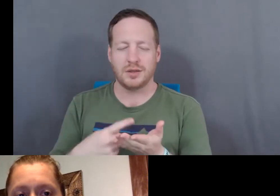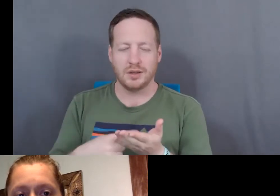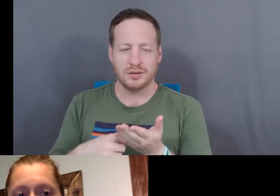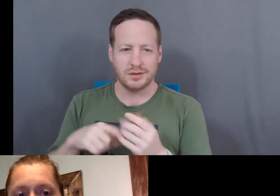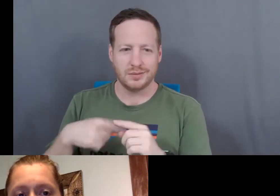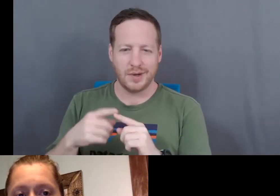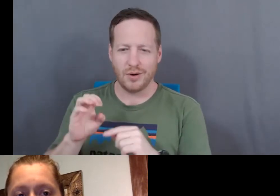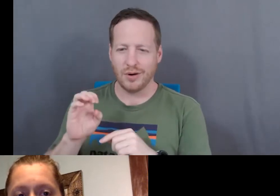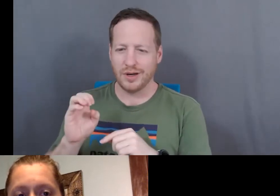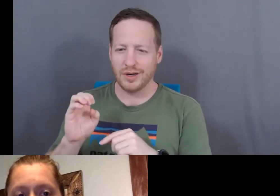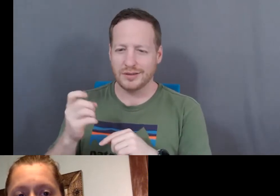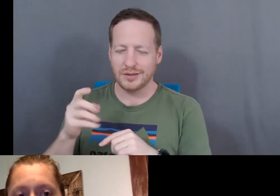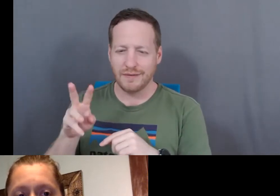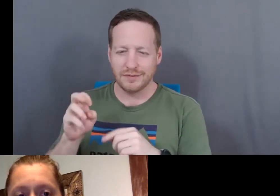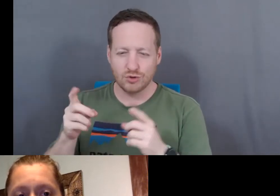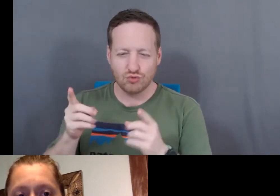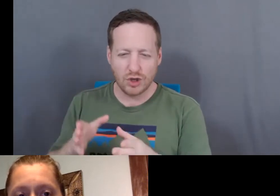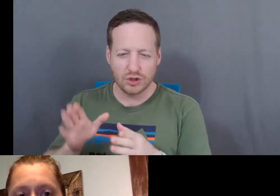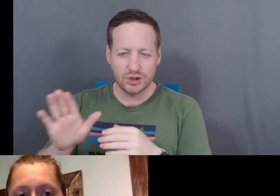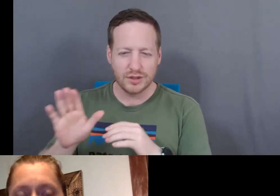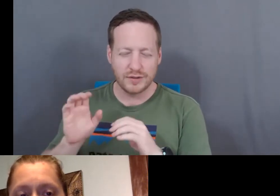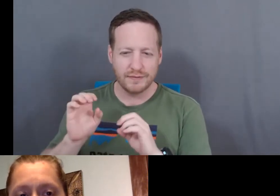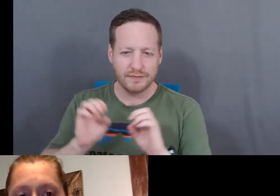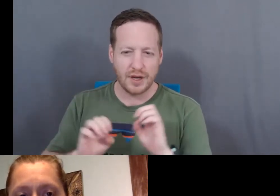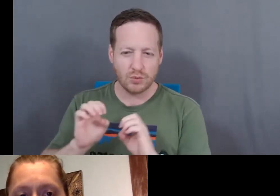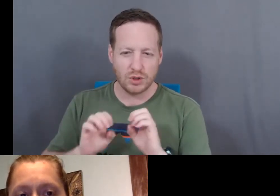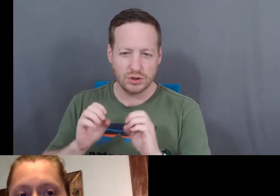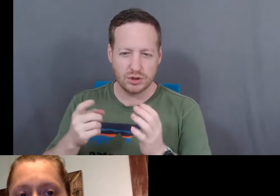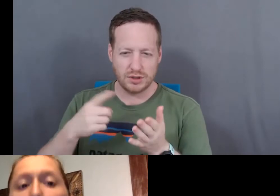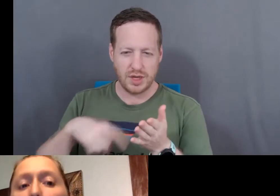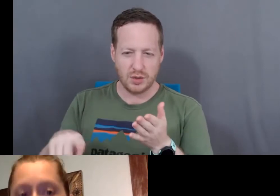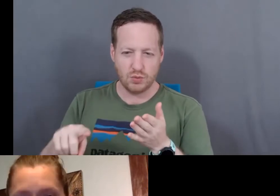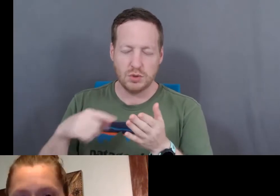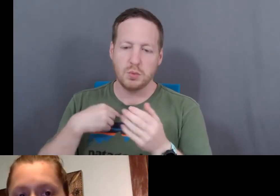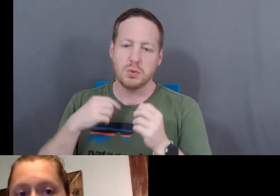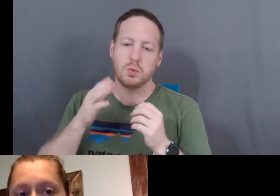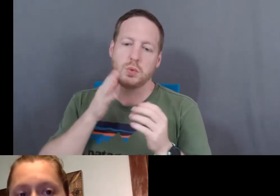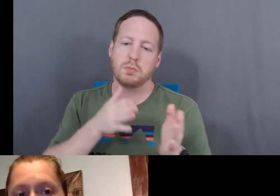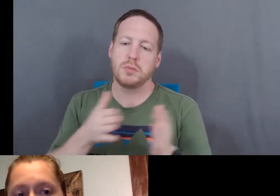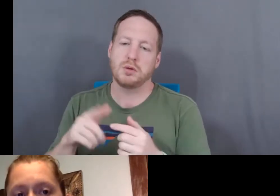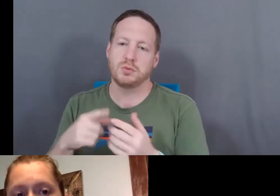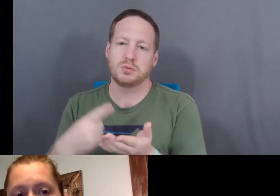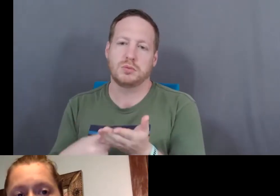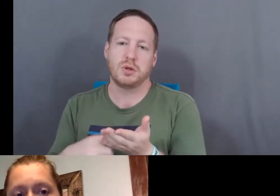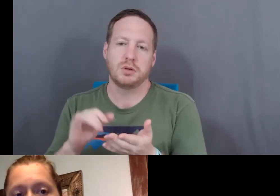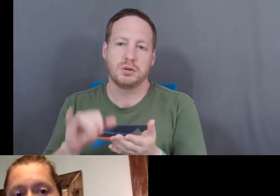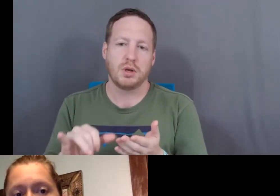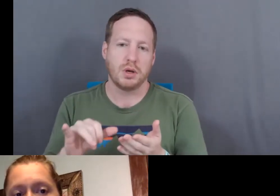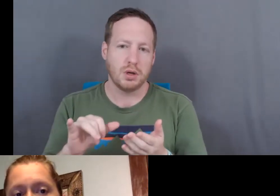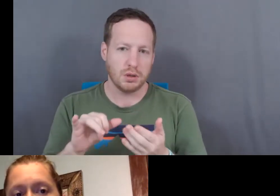had already planned to discuss about the executive director, the evaluation that's going to be for next week, but we can